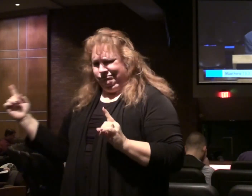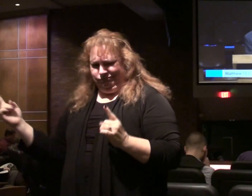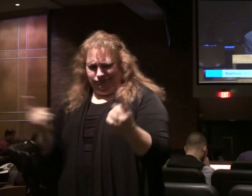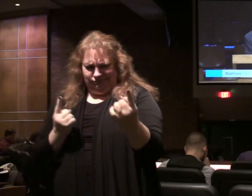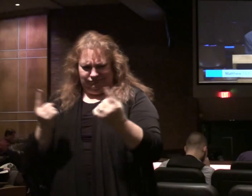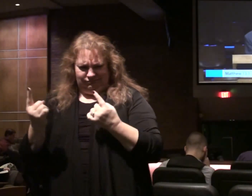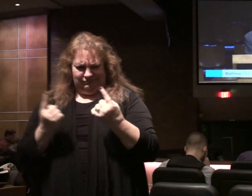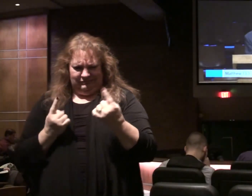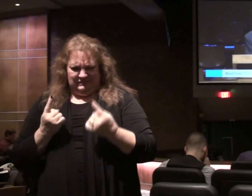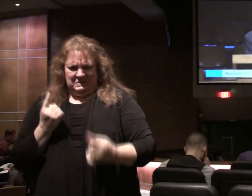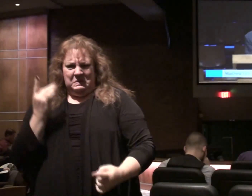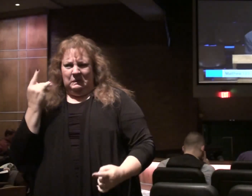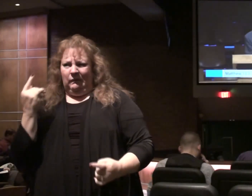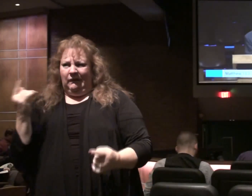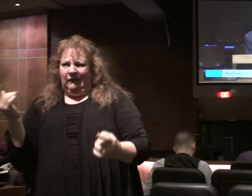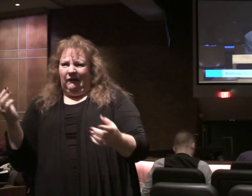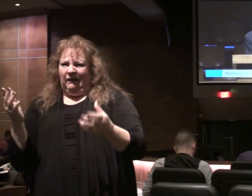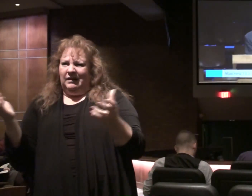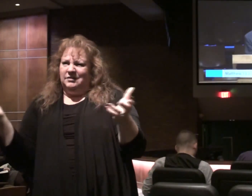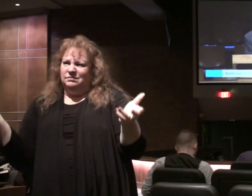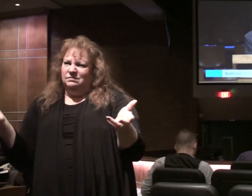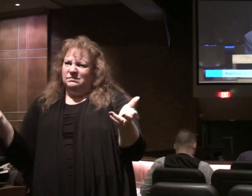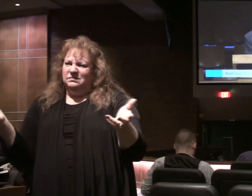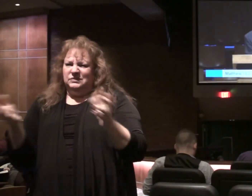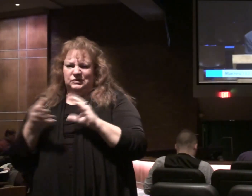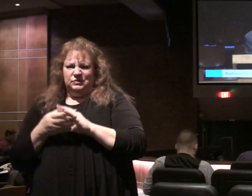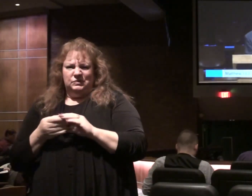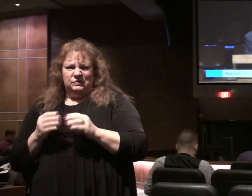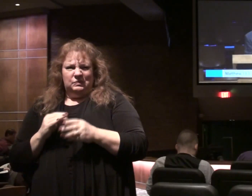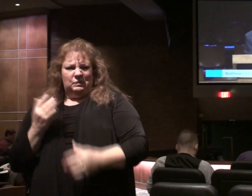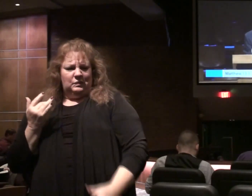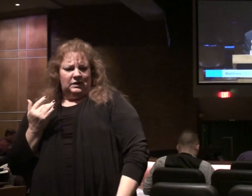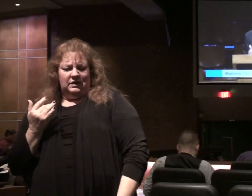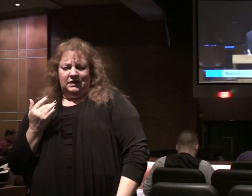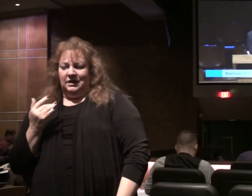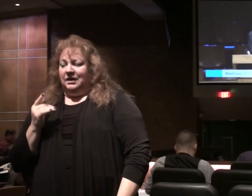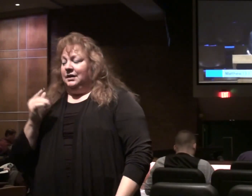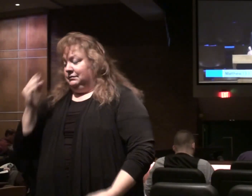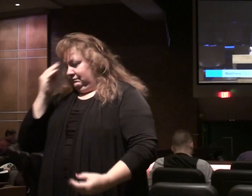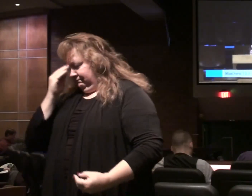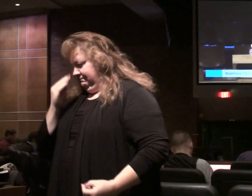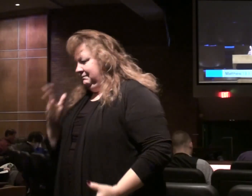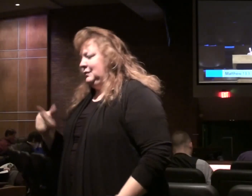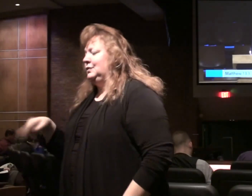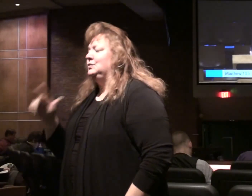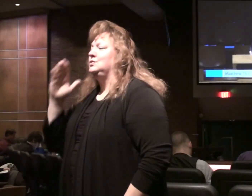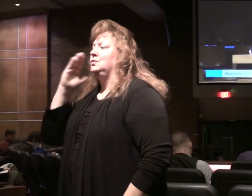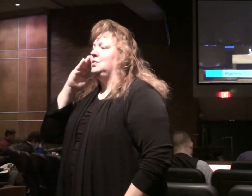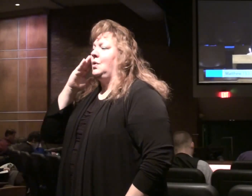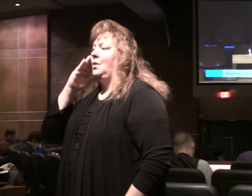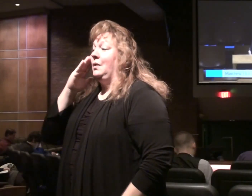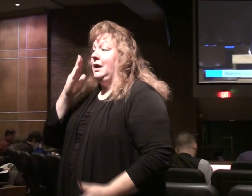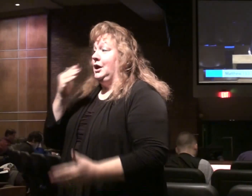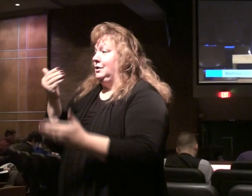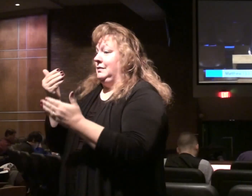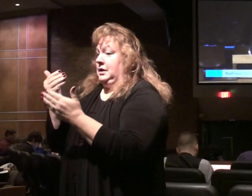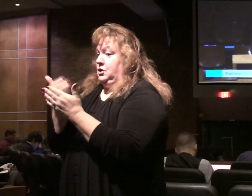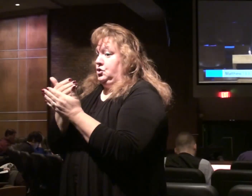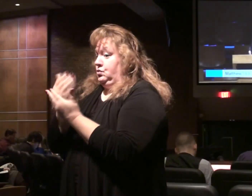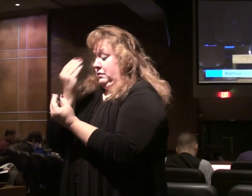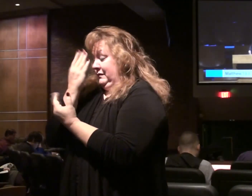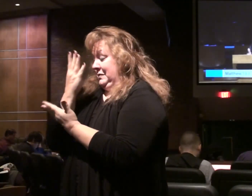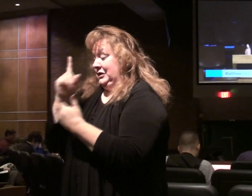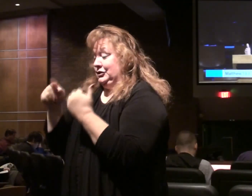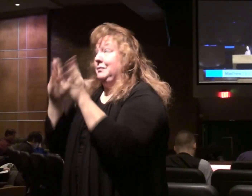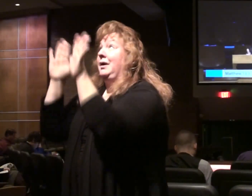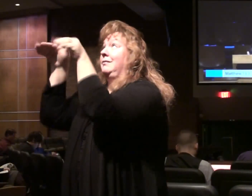and said, why do you speak to them in parables? Jesus answered them, to you it has been granted to know the mysteries of the kingdom of